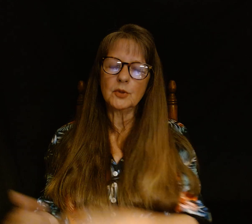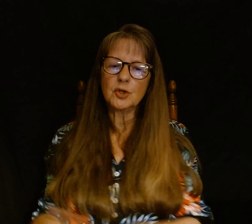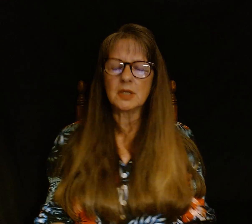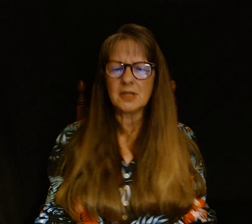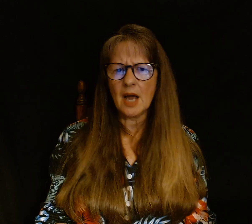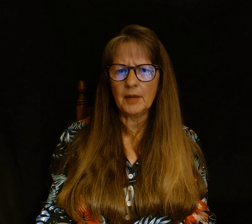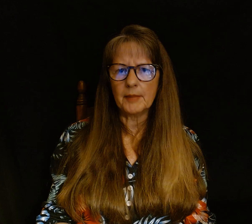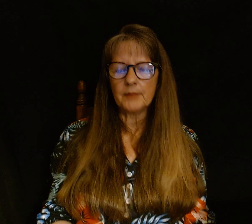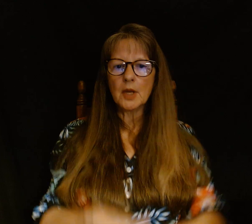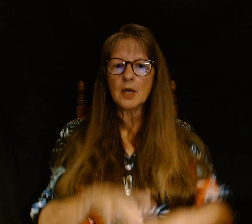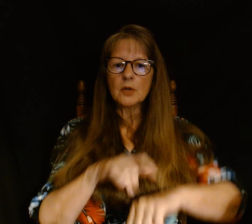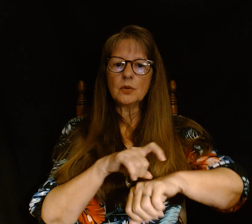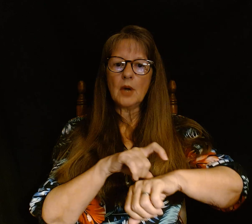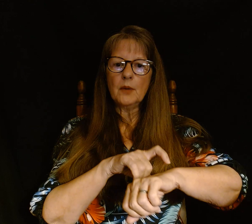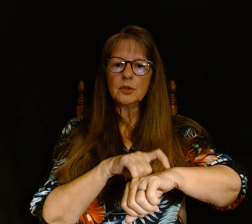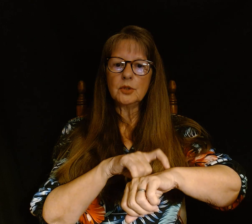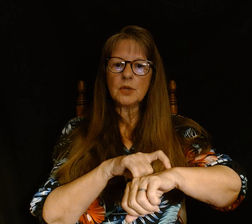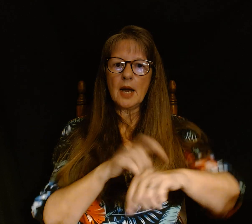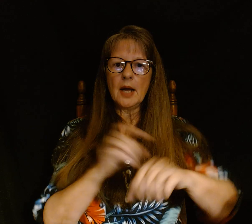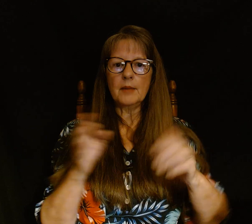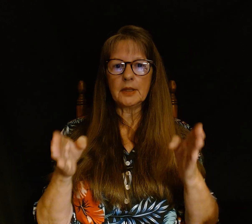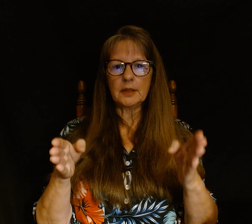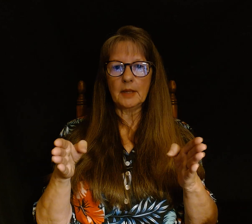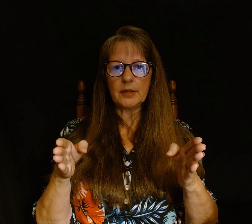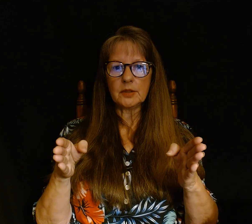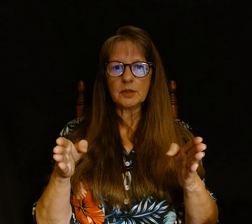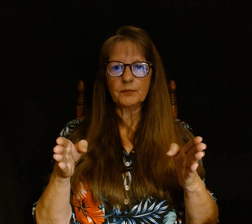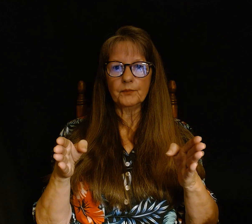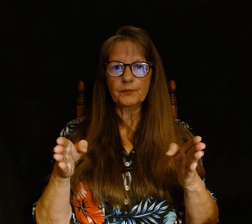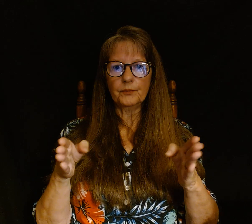is a time limit. So I would do time limit,